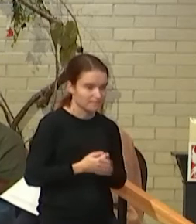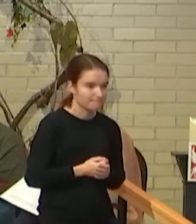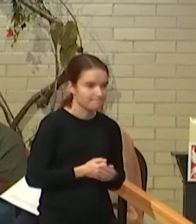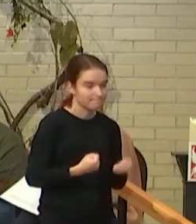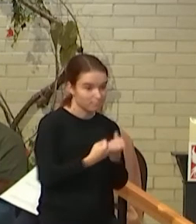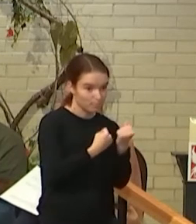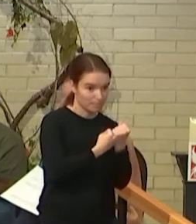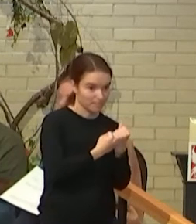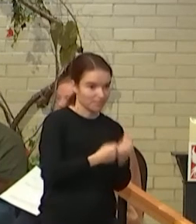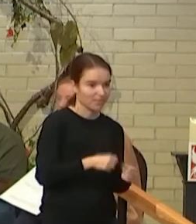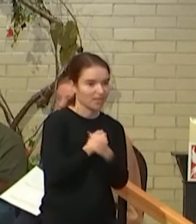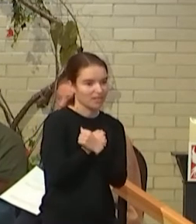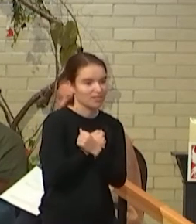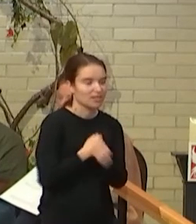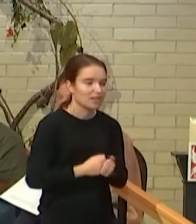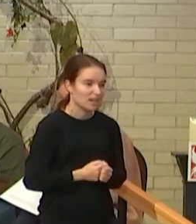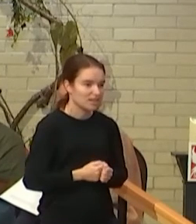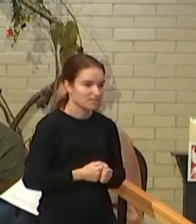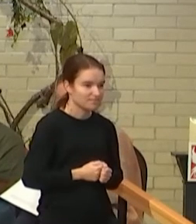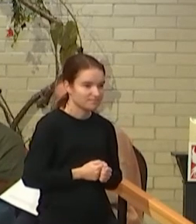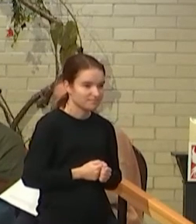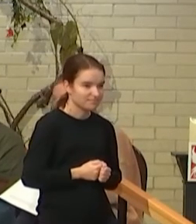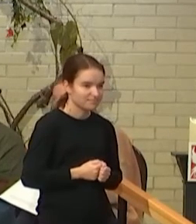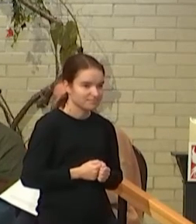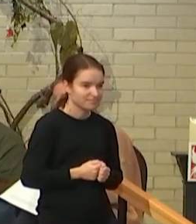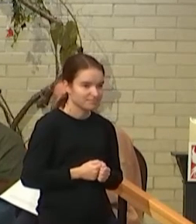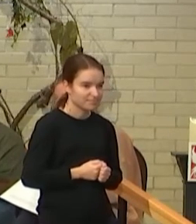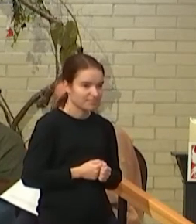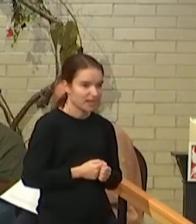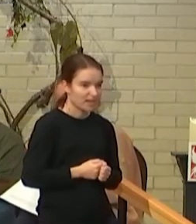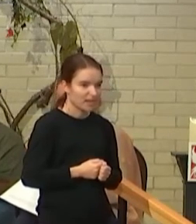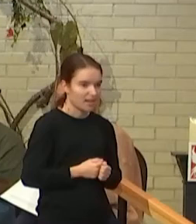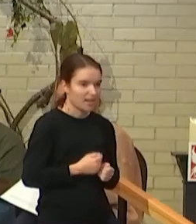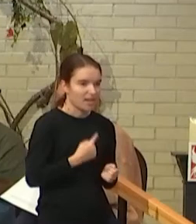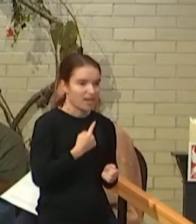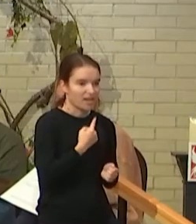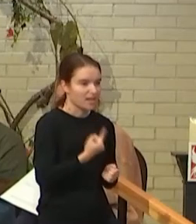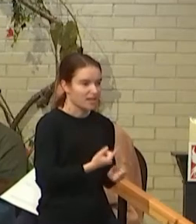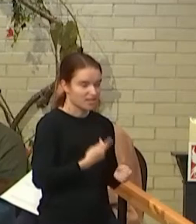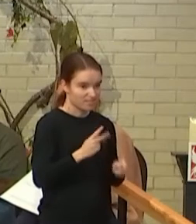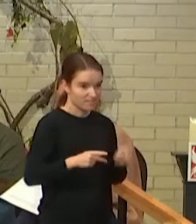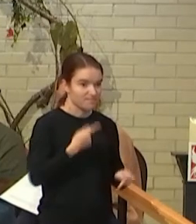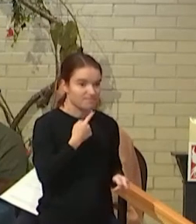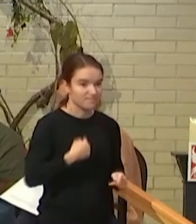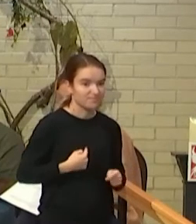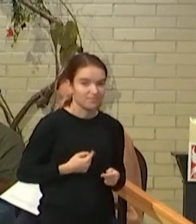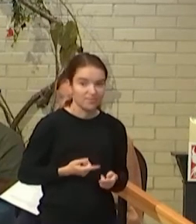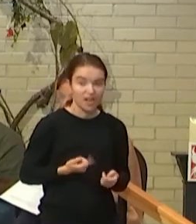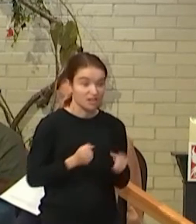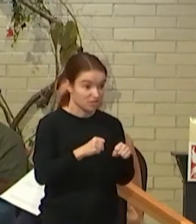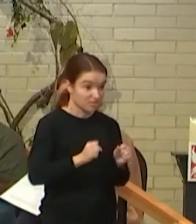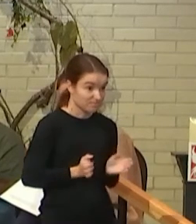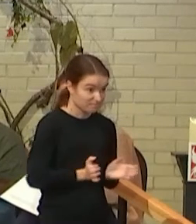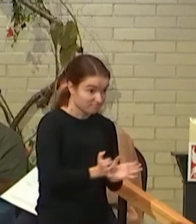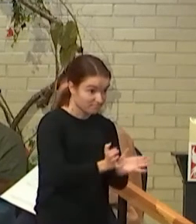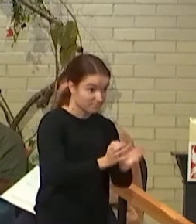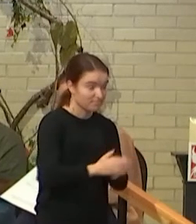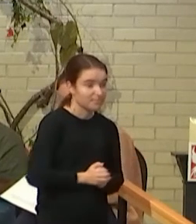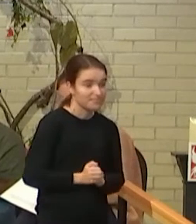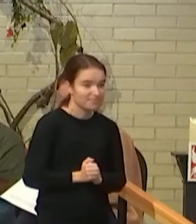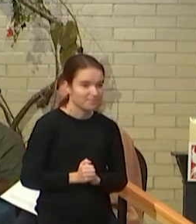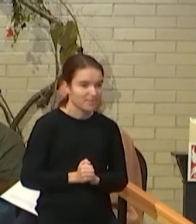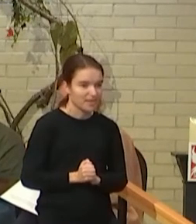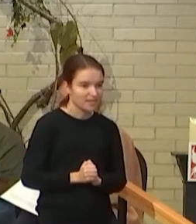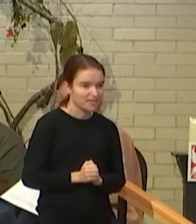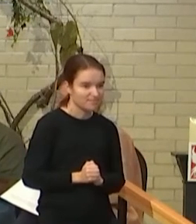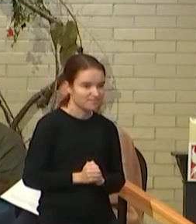and just always telling me that I can do something even if someone tells me I can't. And I don't know, I think just being there as an